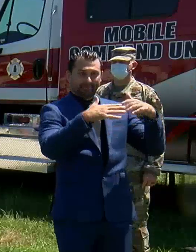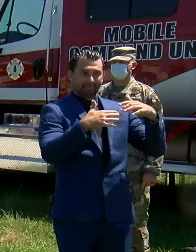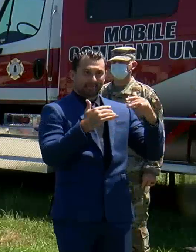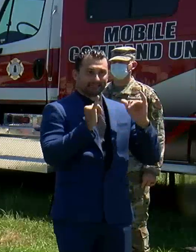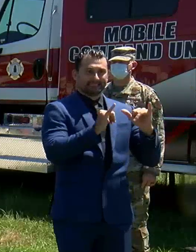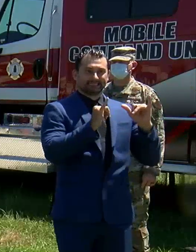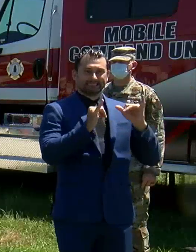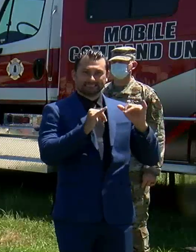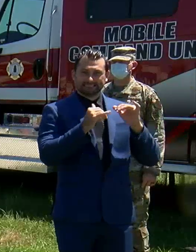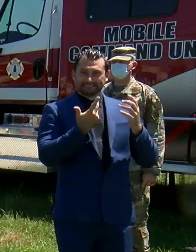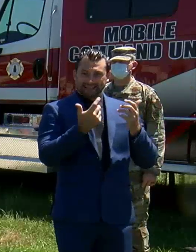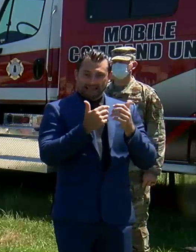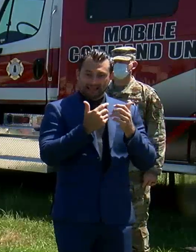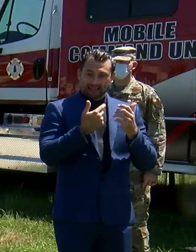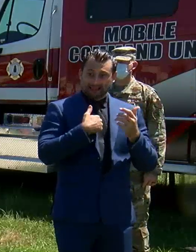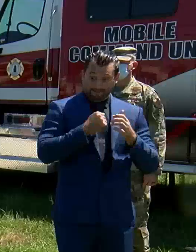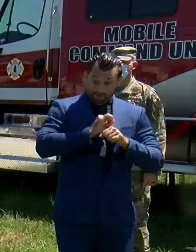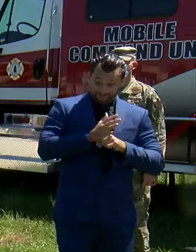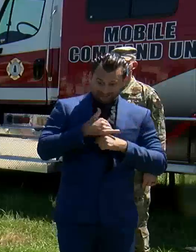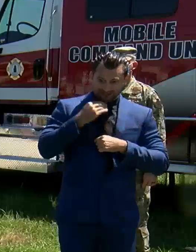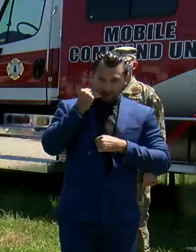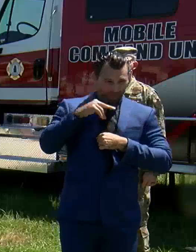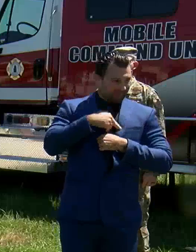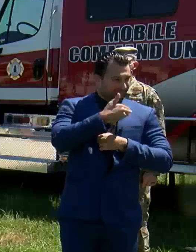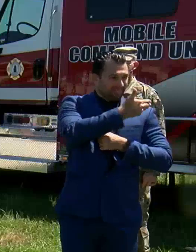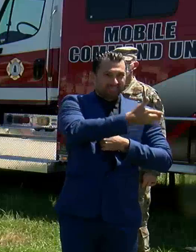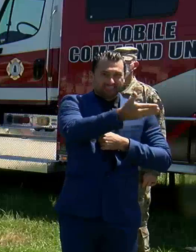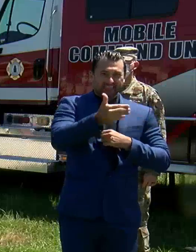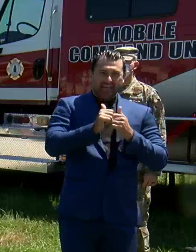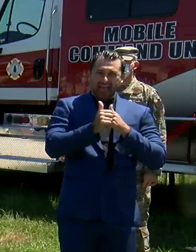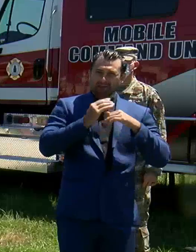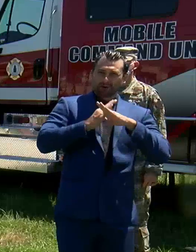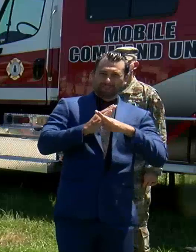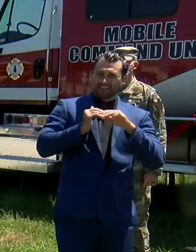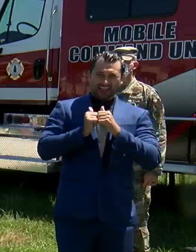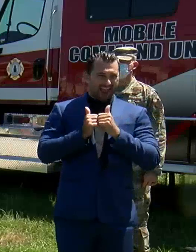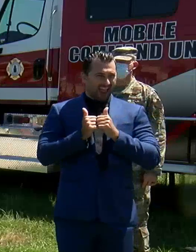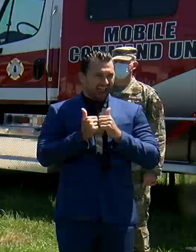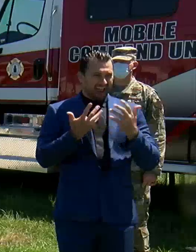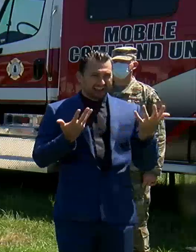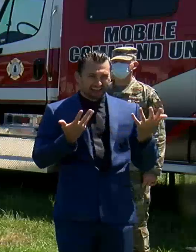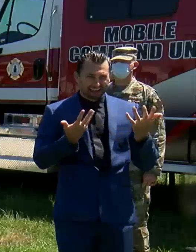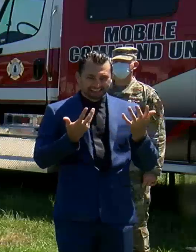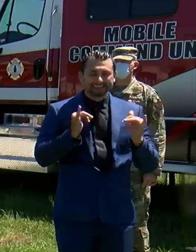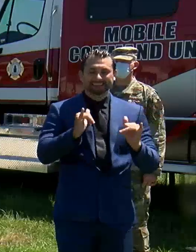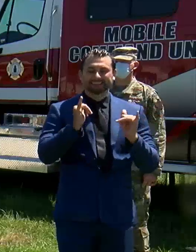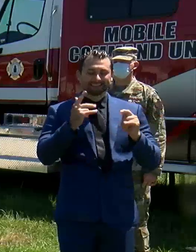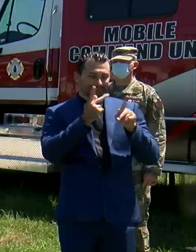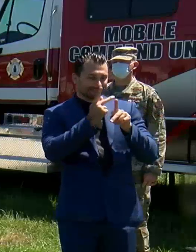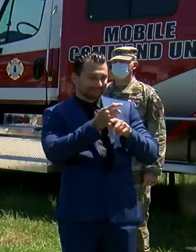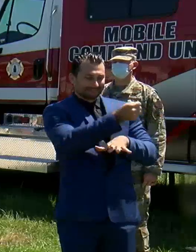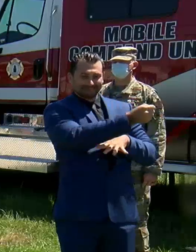from spreading, and so we need them to be transferred to a safe environment. And I think that that's really, really helpful. County health departments